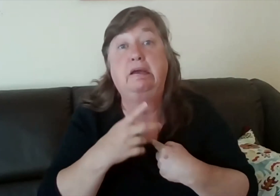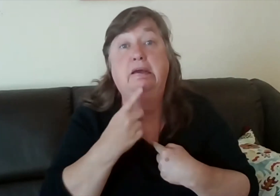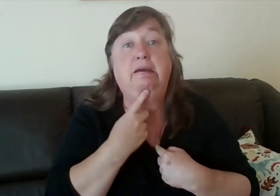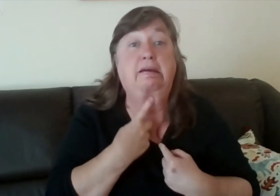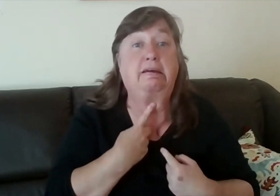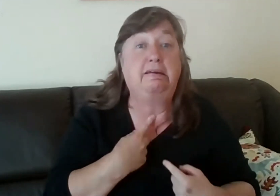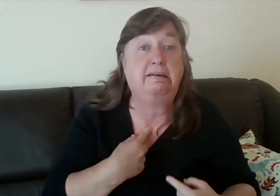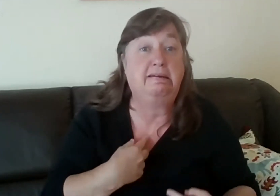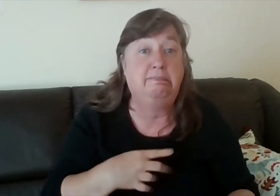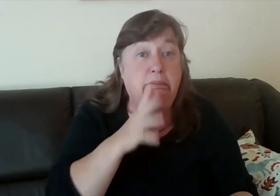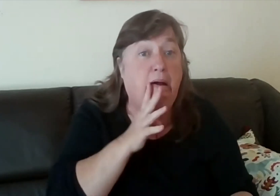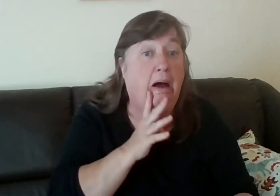thirsty.